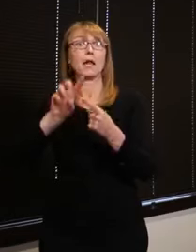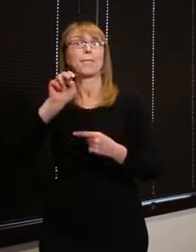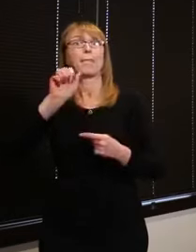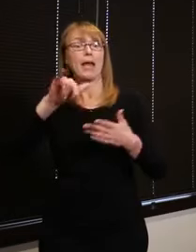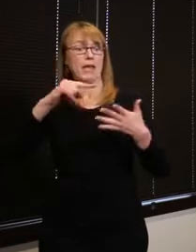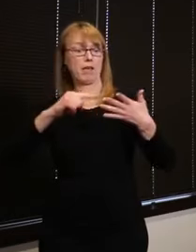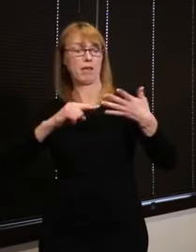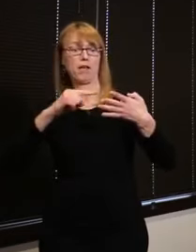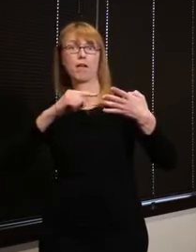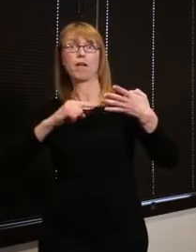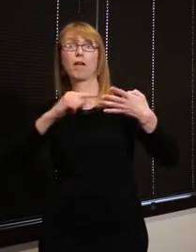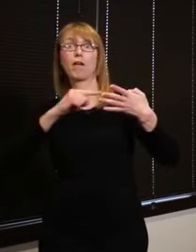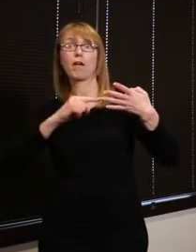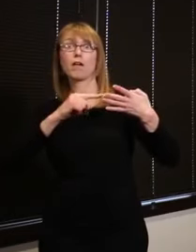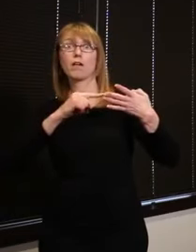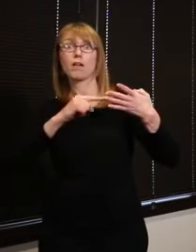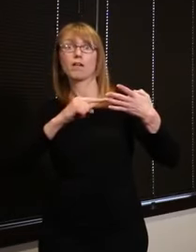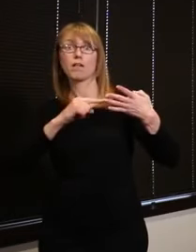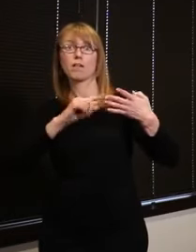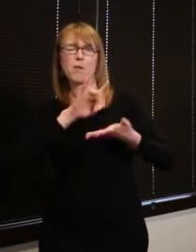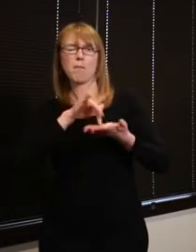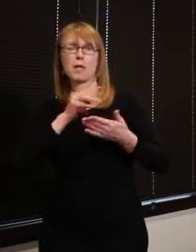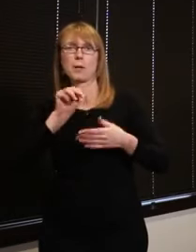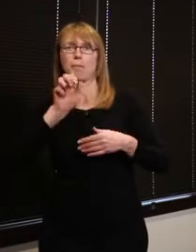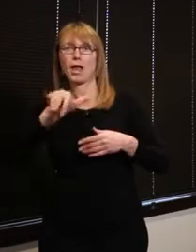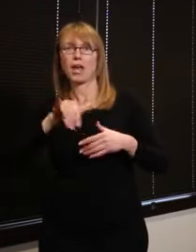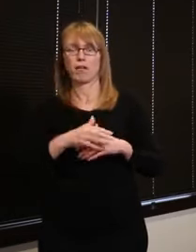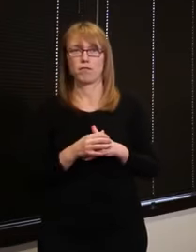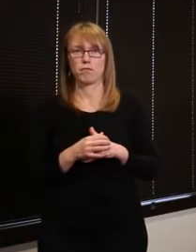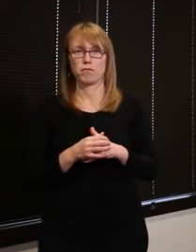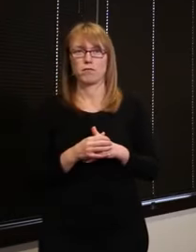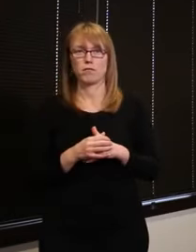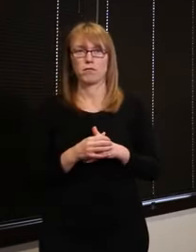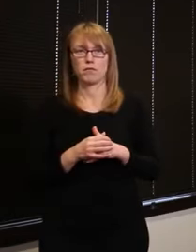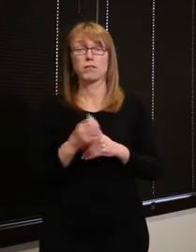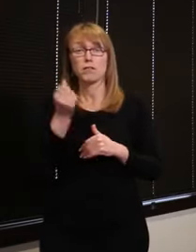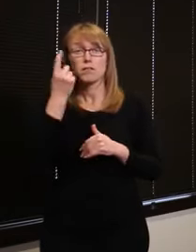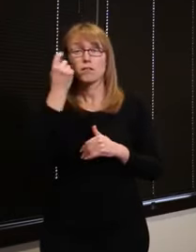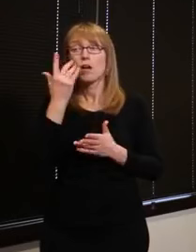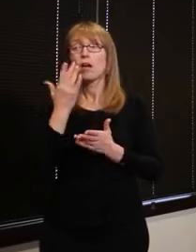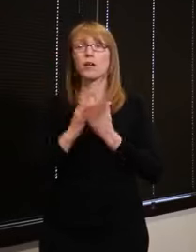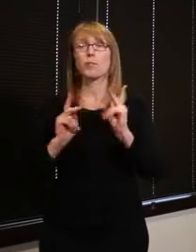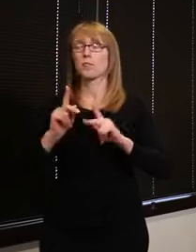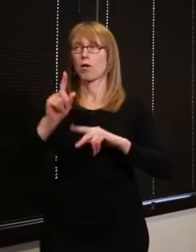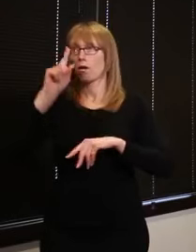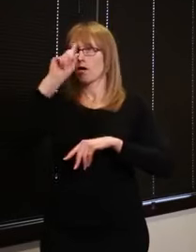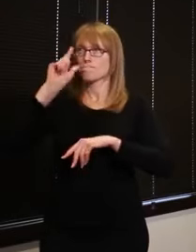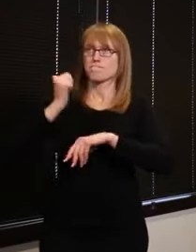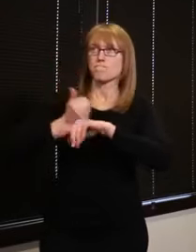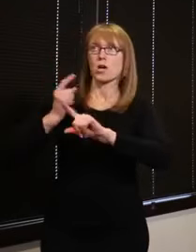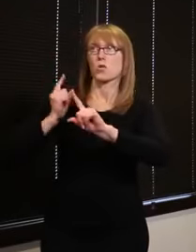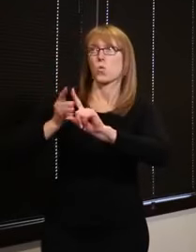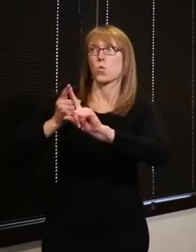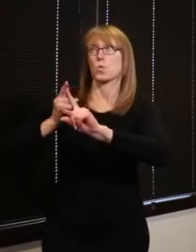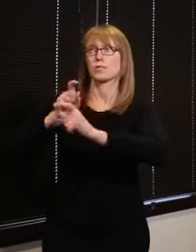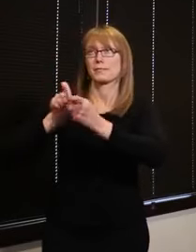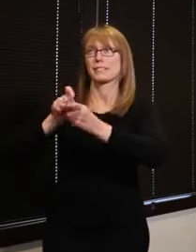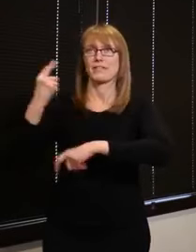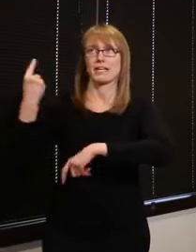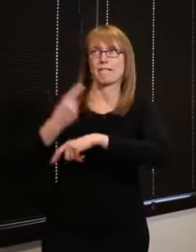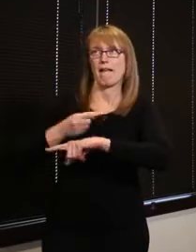really fixated or really want to pin their hopes to a date. And that's